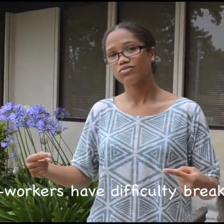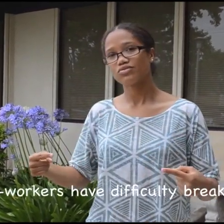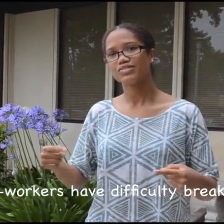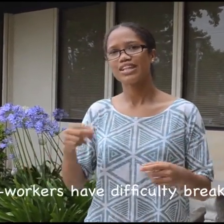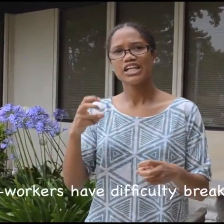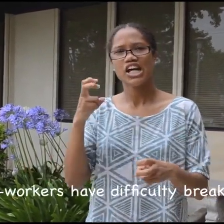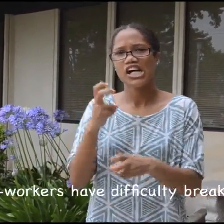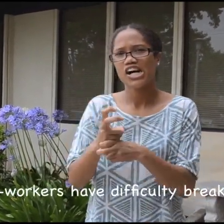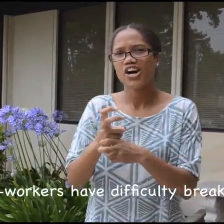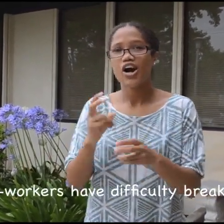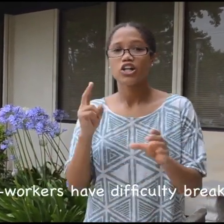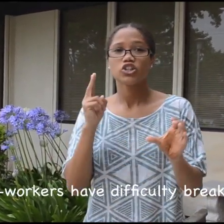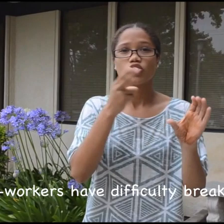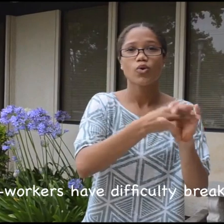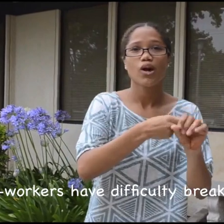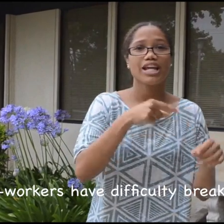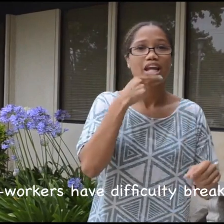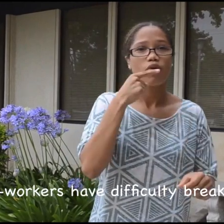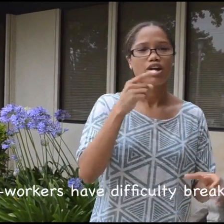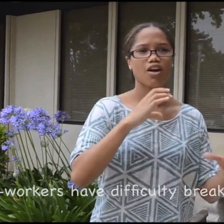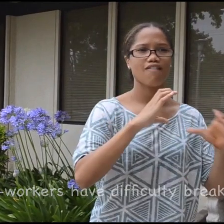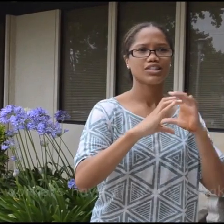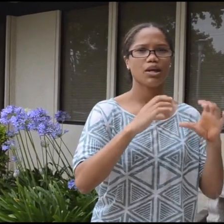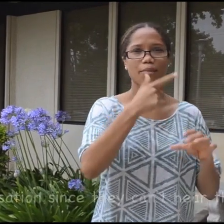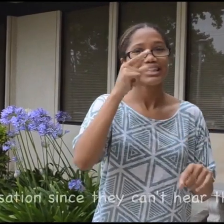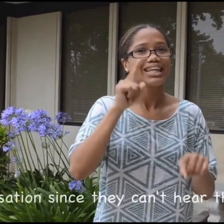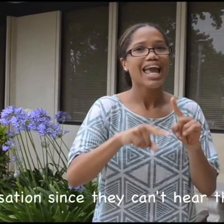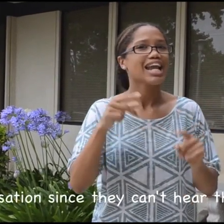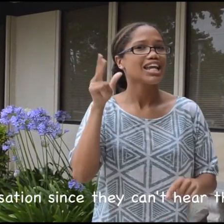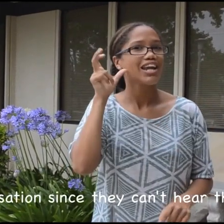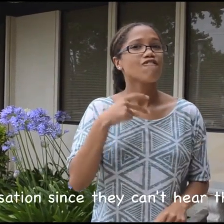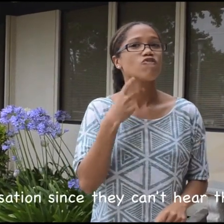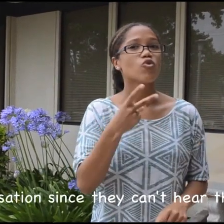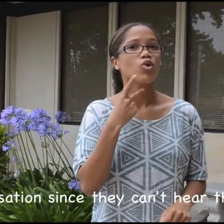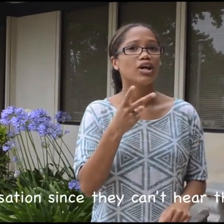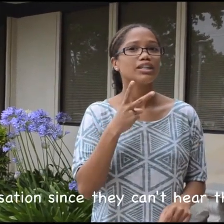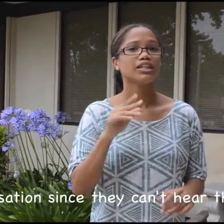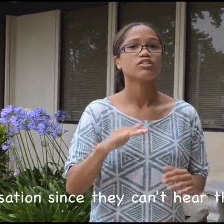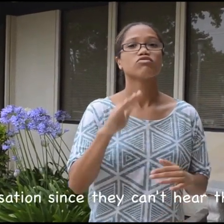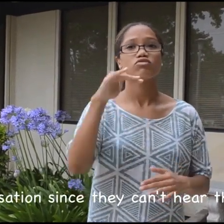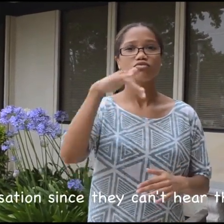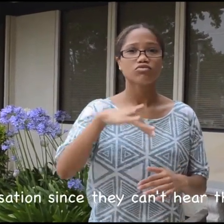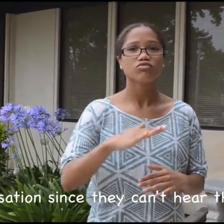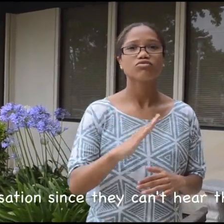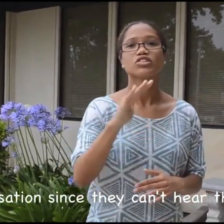Deaf coworkers have difficulty breaking into conversation since they can't hear these cues.